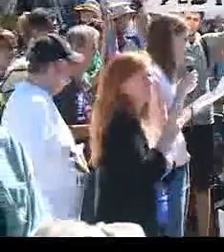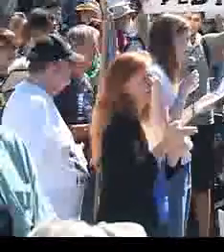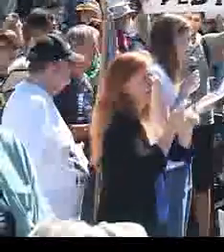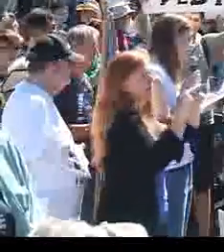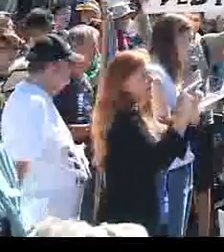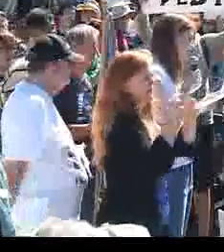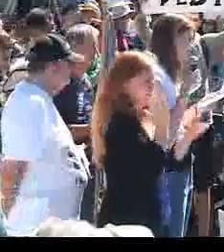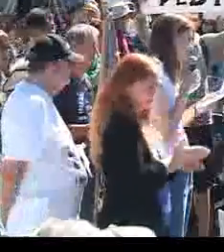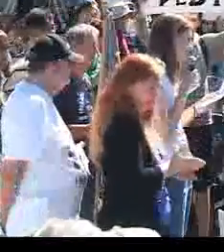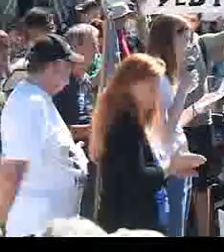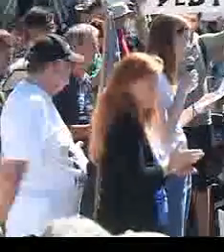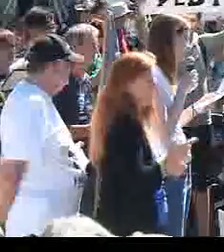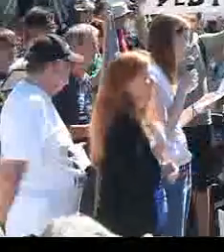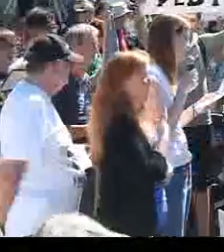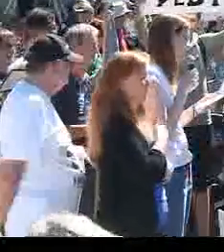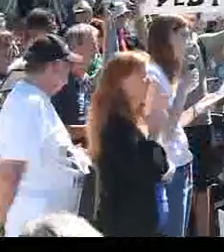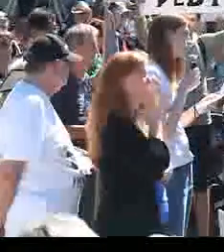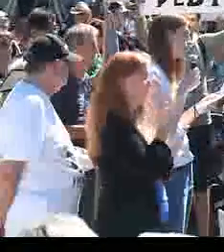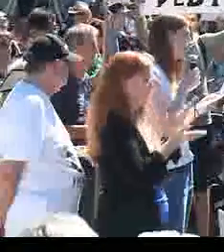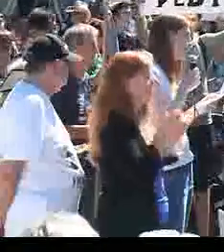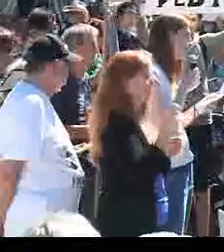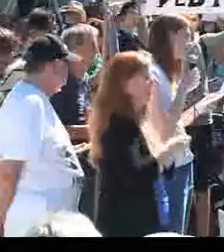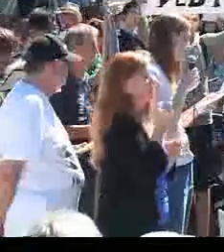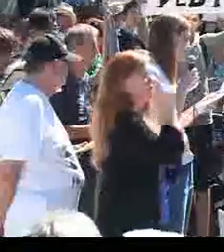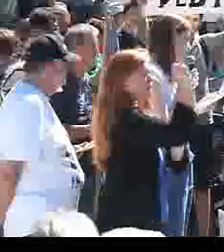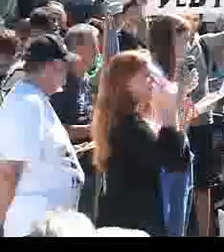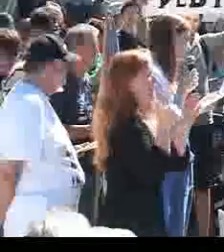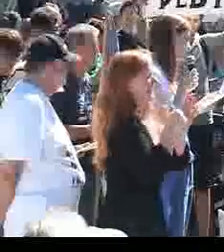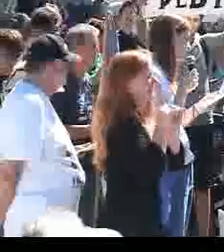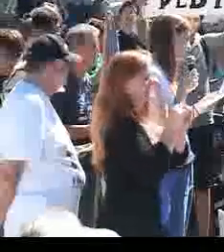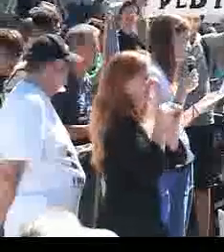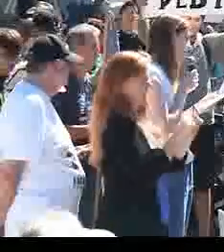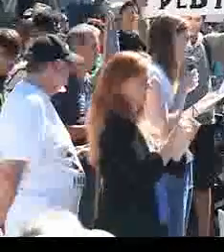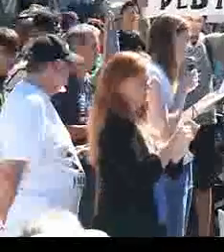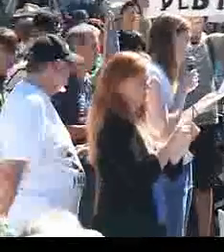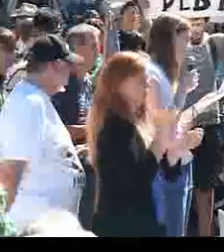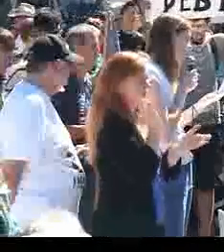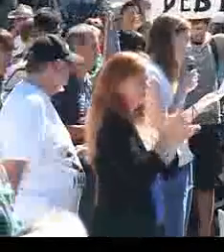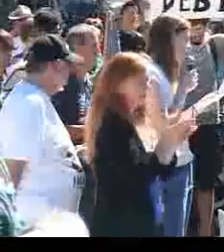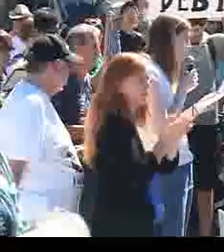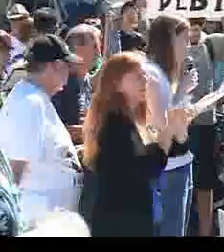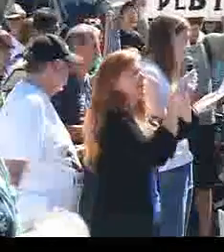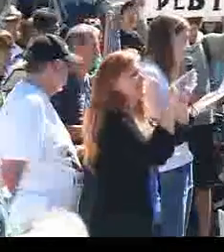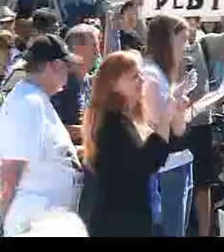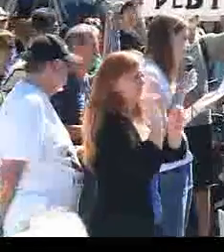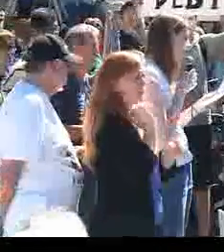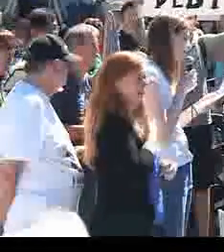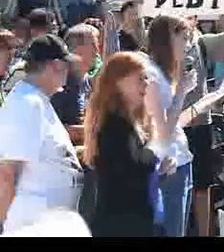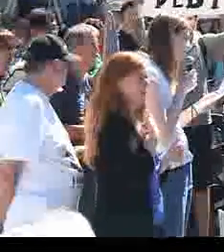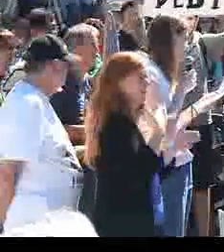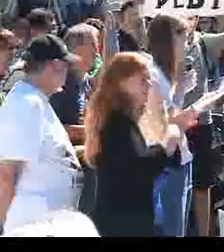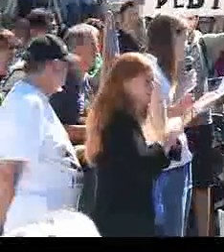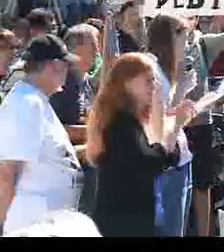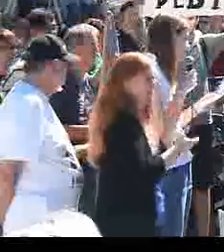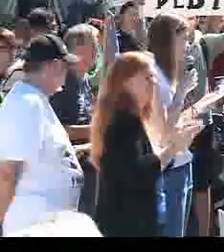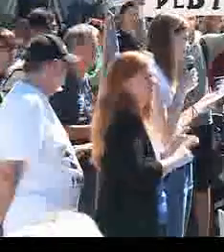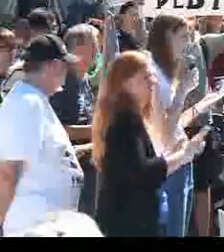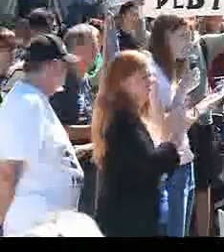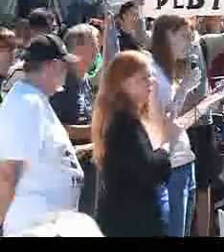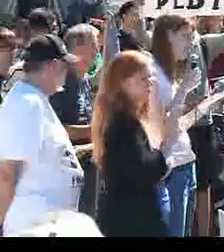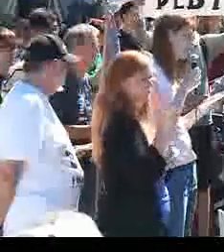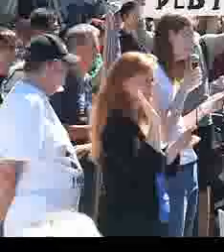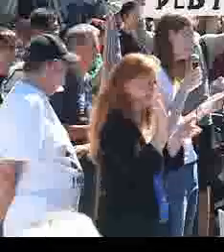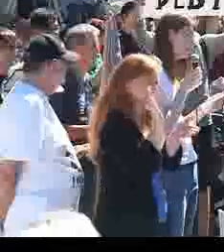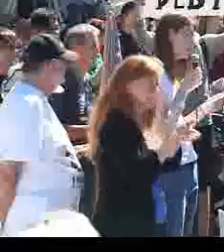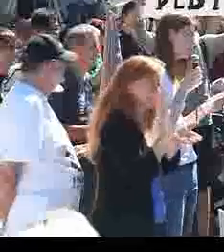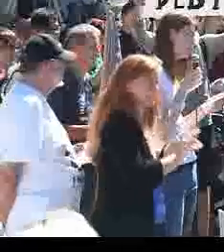We will likely need to strike in the coming year to maintain this tuition freeze and to begin to chip away at the costs and debt